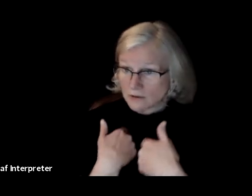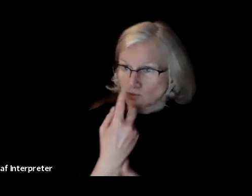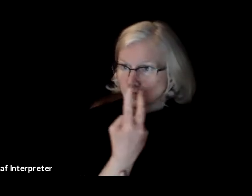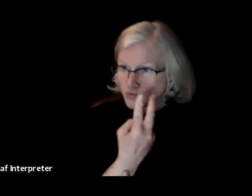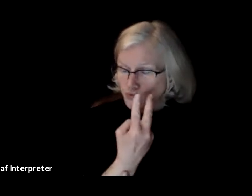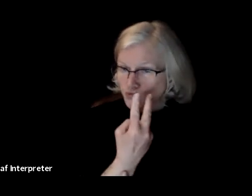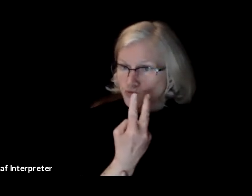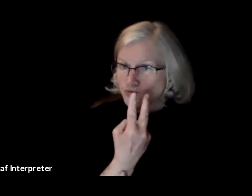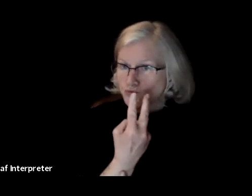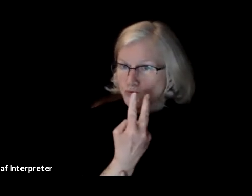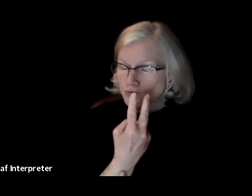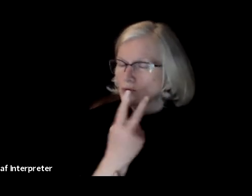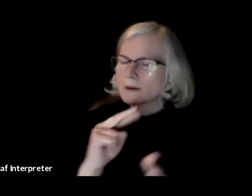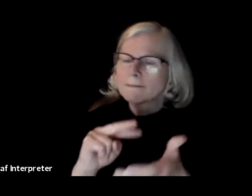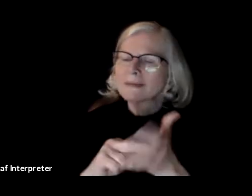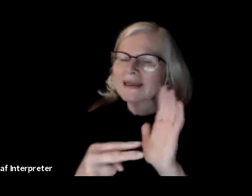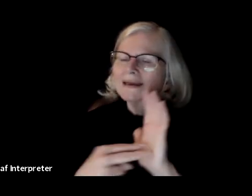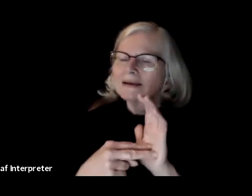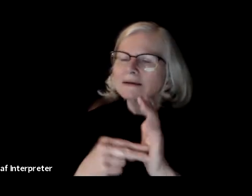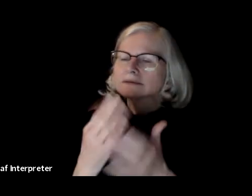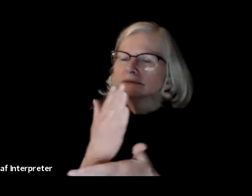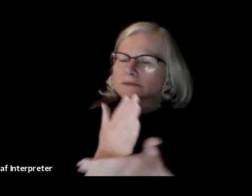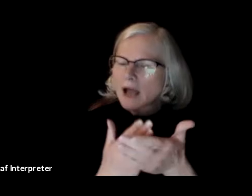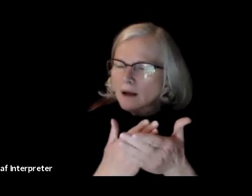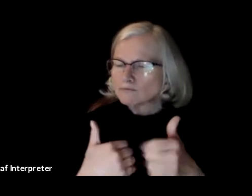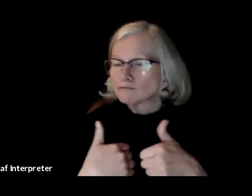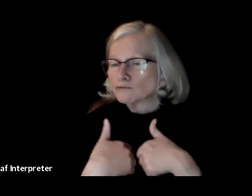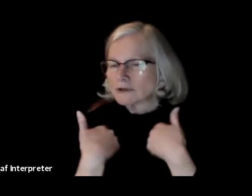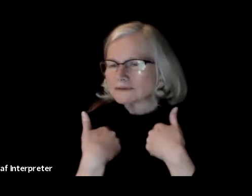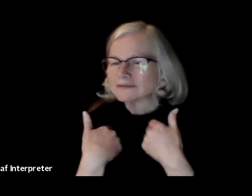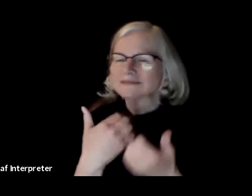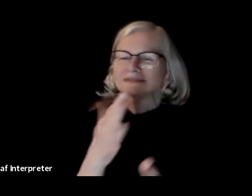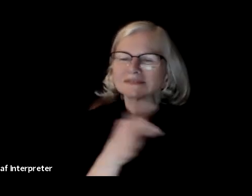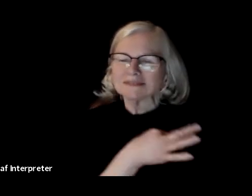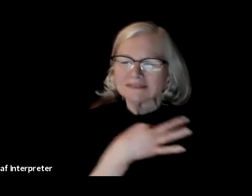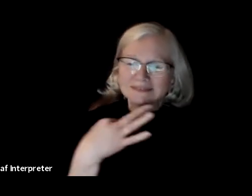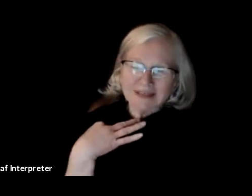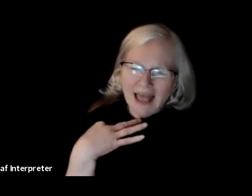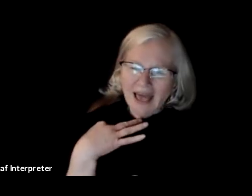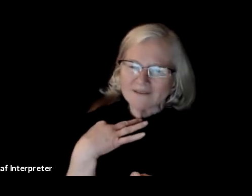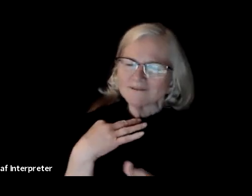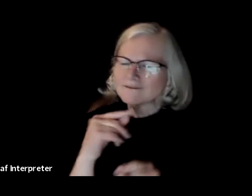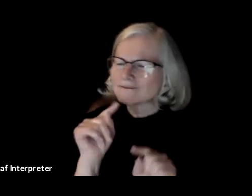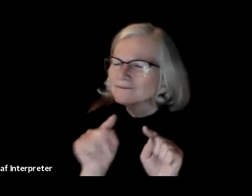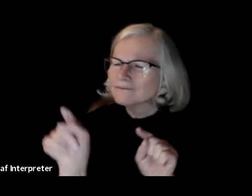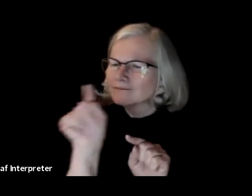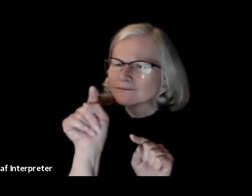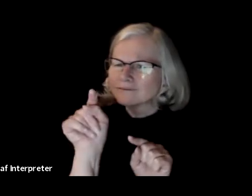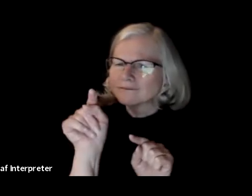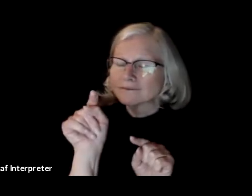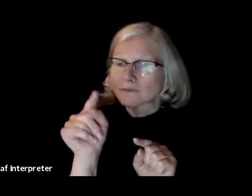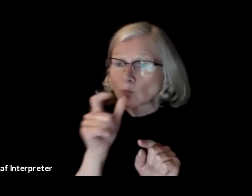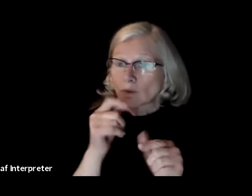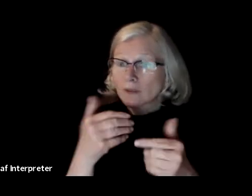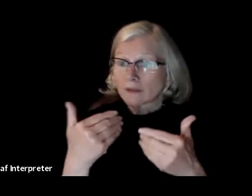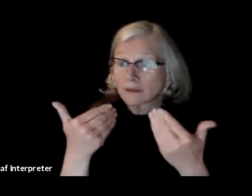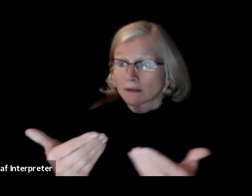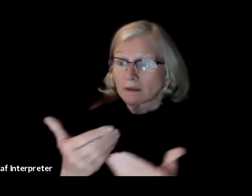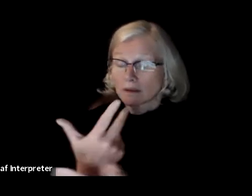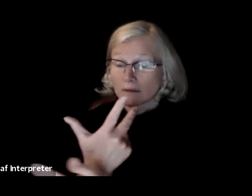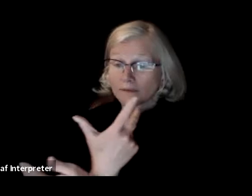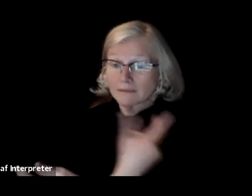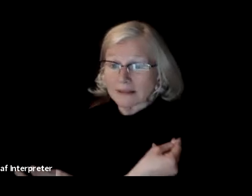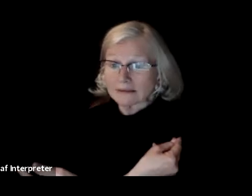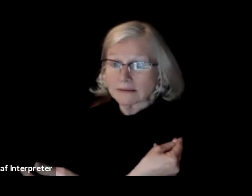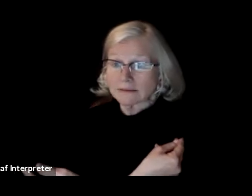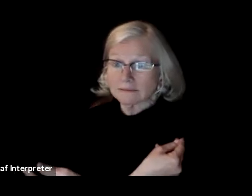of residents and staff in assisted living facilities who went ahead with vaccination, but are not shown in the numbers yet because